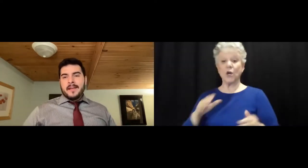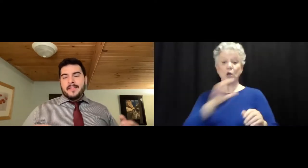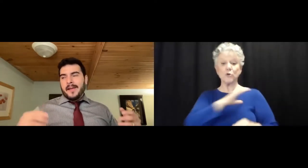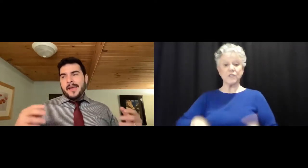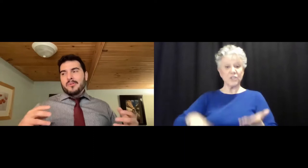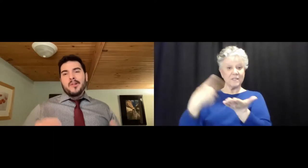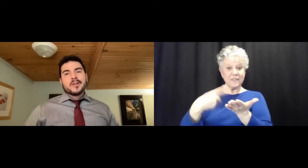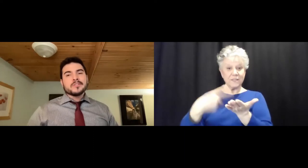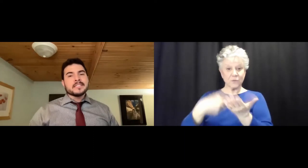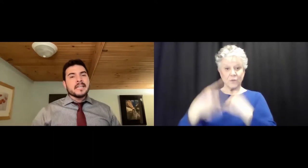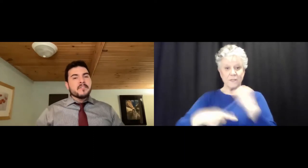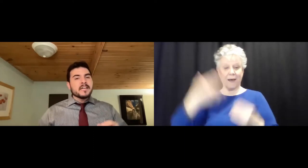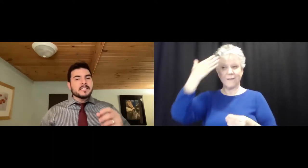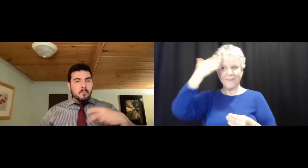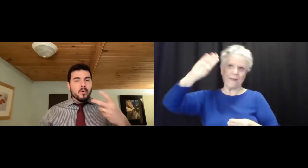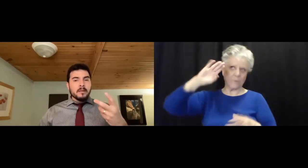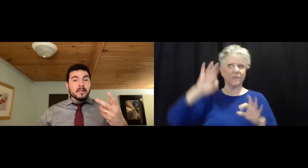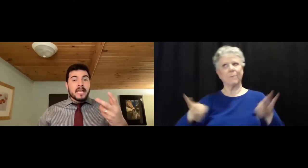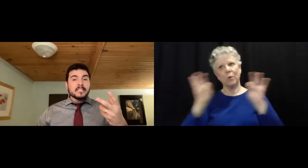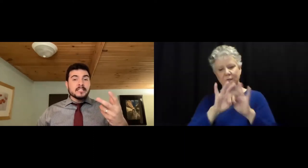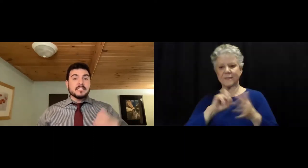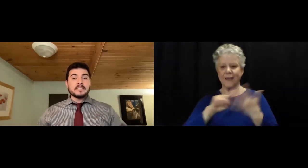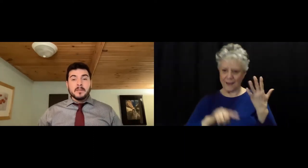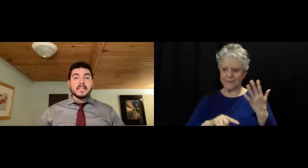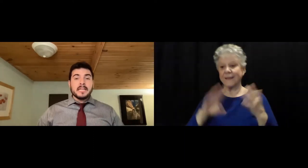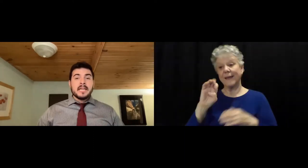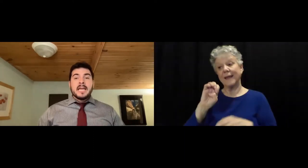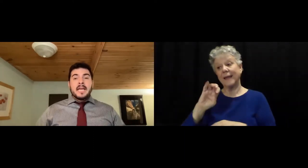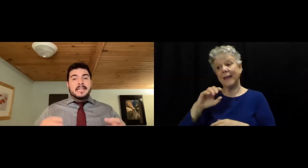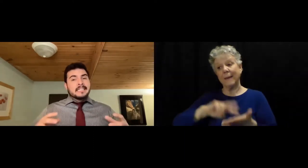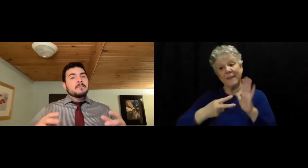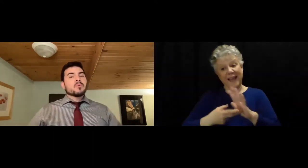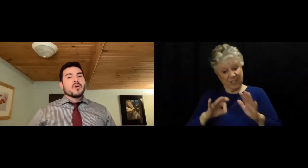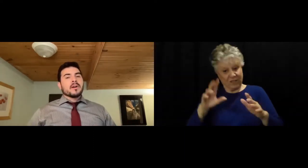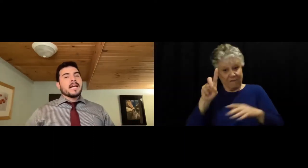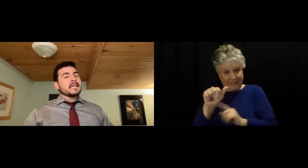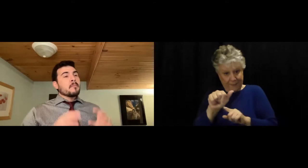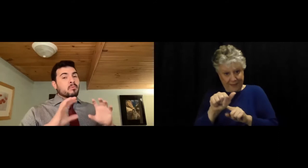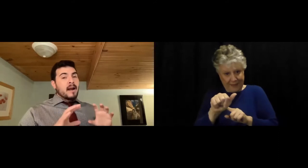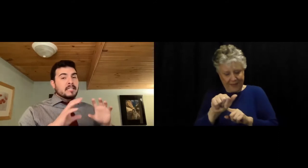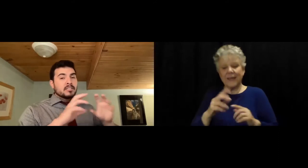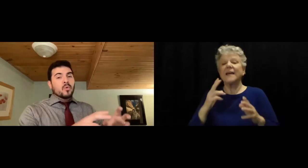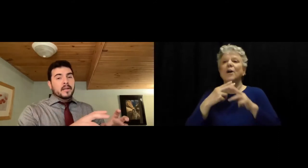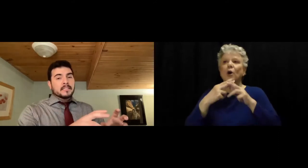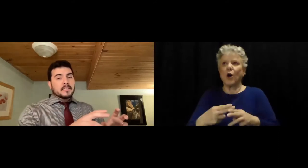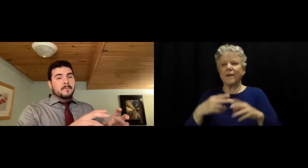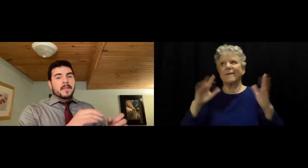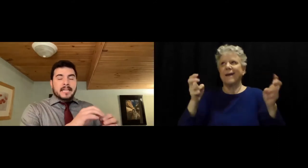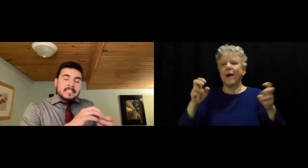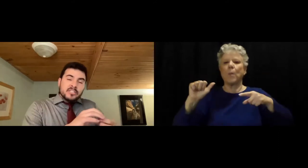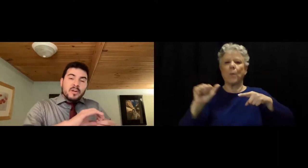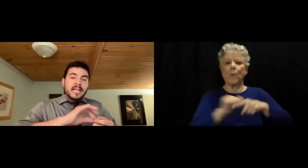on the anthropological significance and moral implications of disability, it tends to be regarded as a